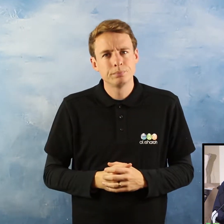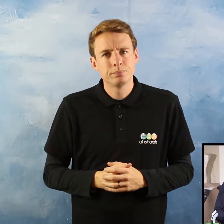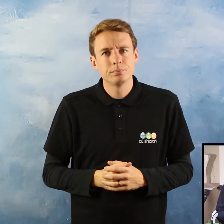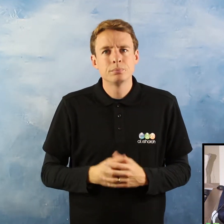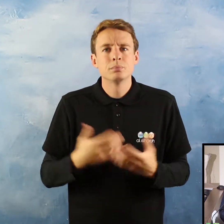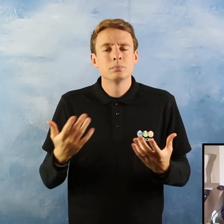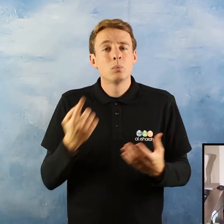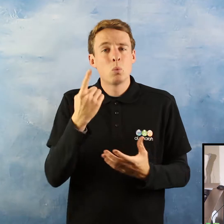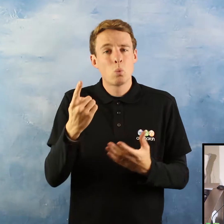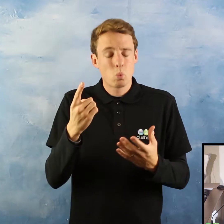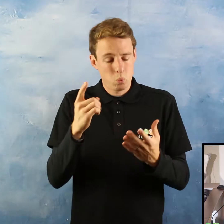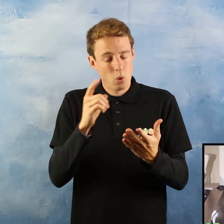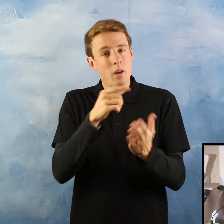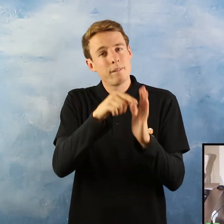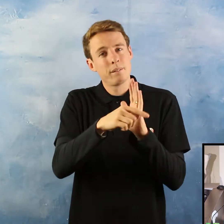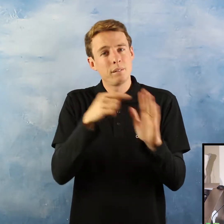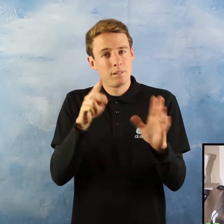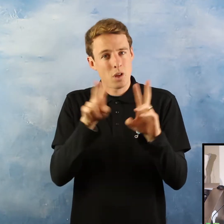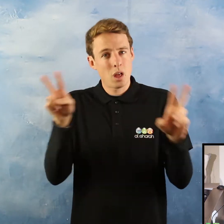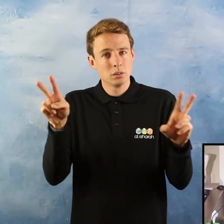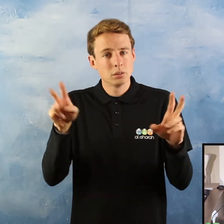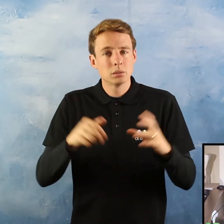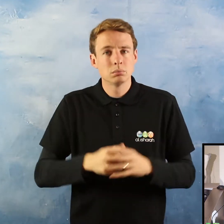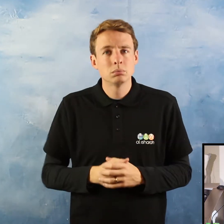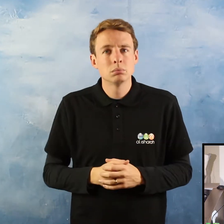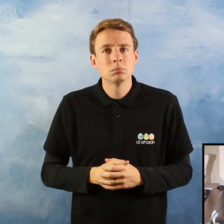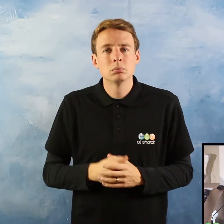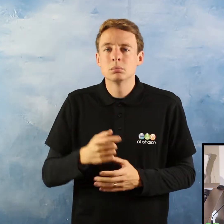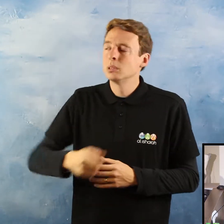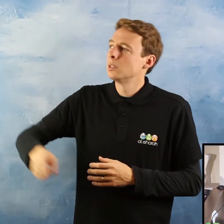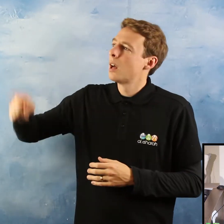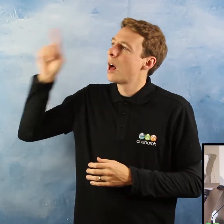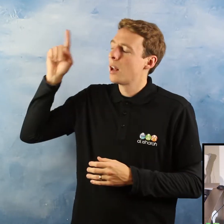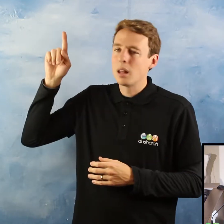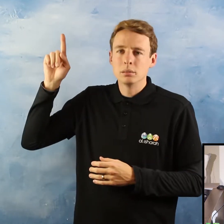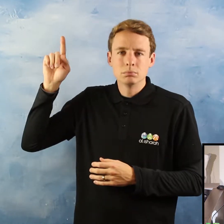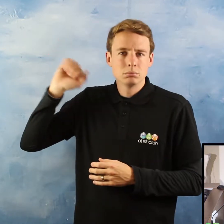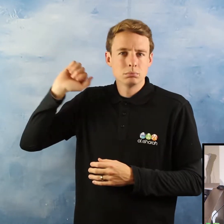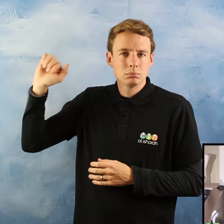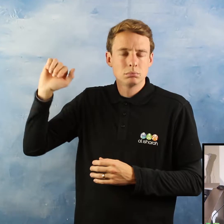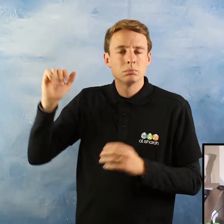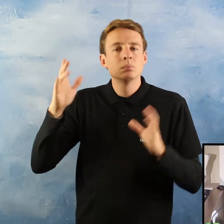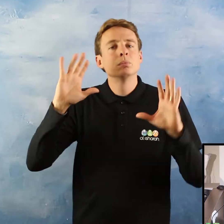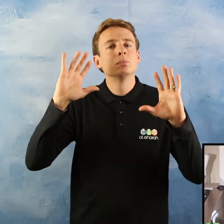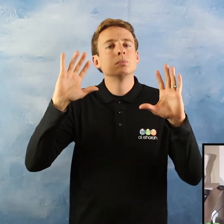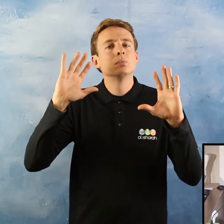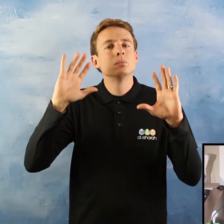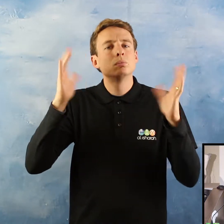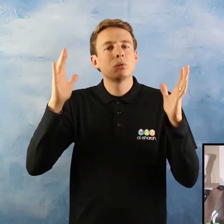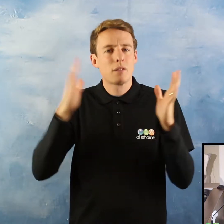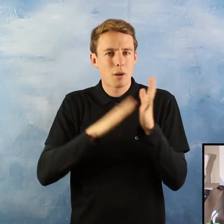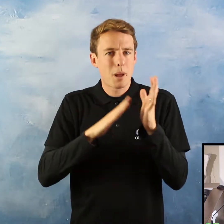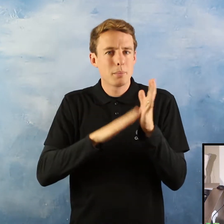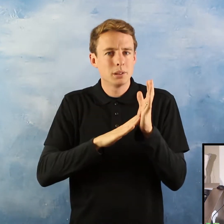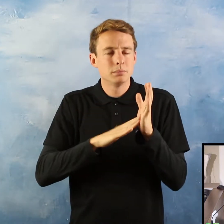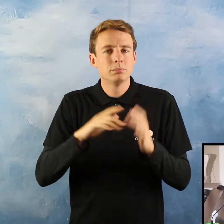Allah subhanahu wa ta'ala is saying that Prophet sallallahu alaihi wasallam, on behalf of Allah,